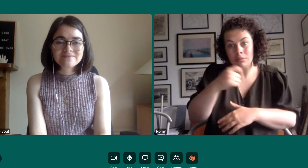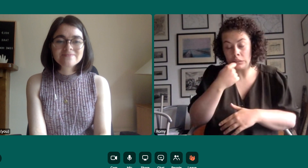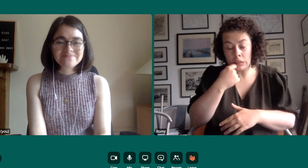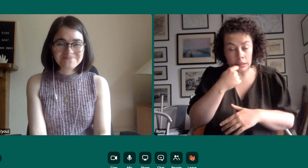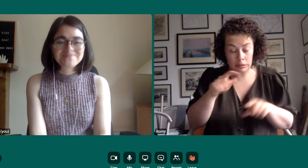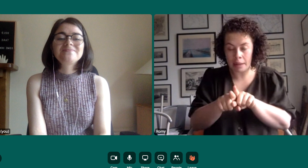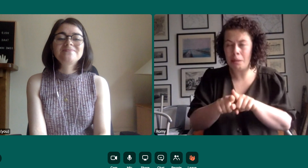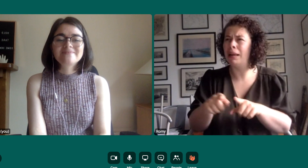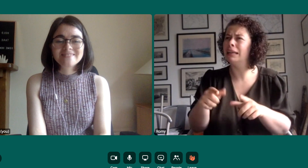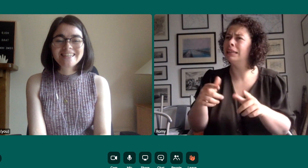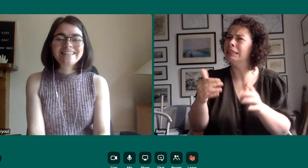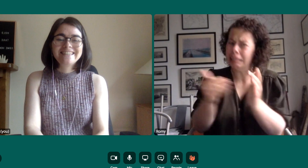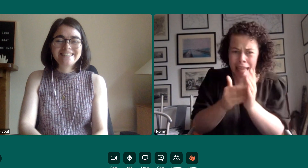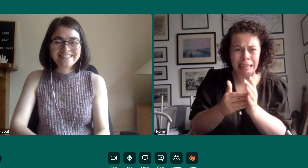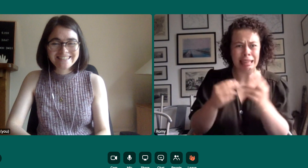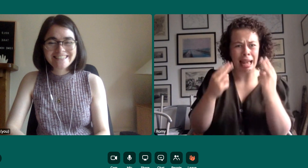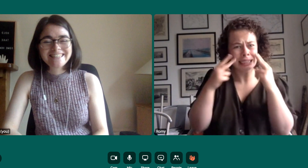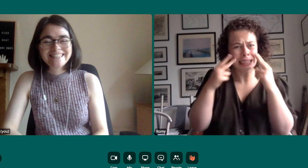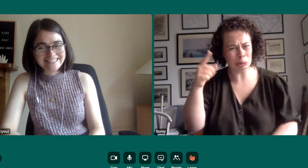to hear my whole life.